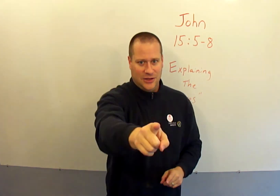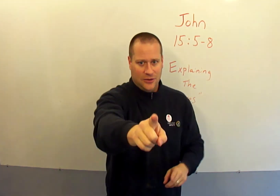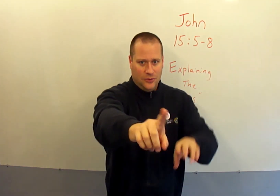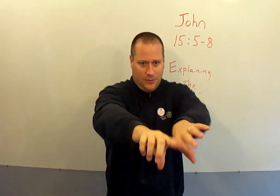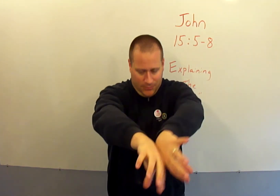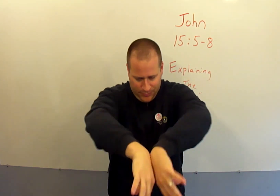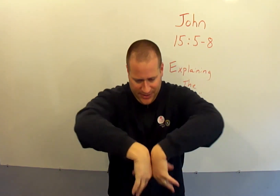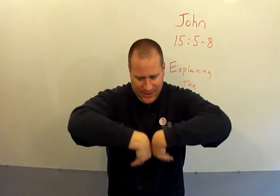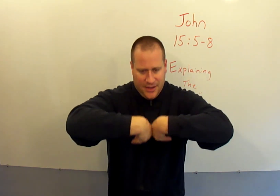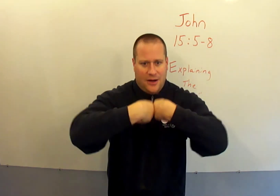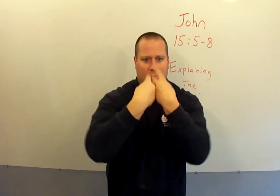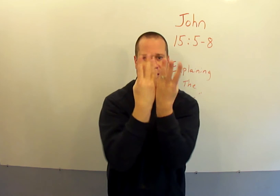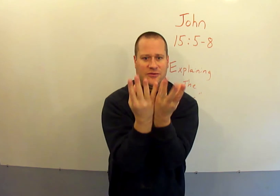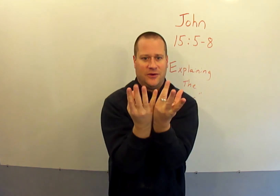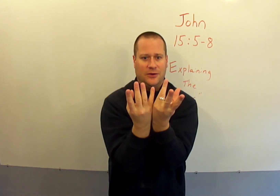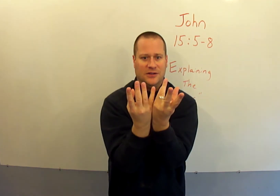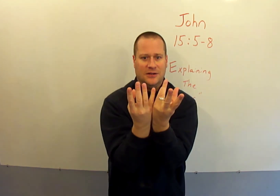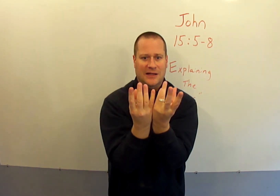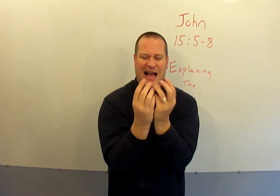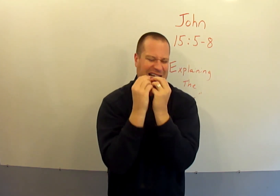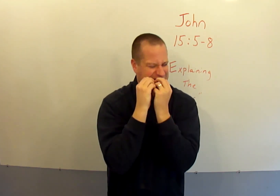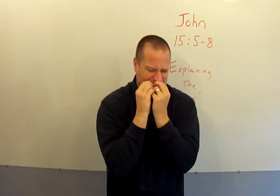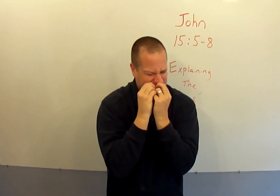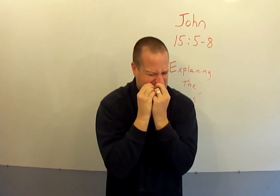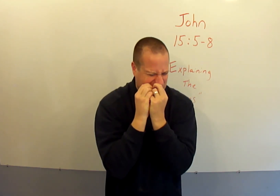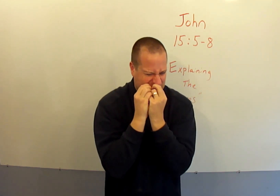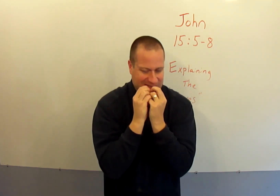you bear much fruit, and so prove to